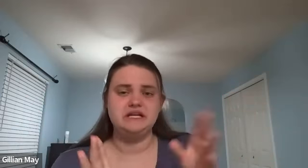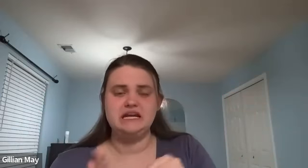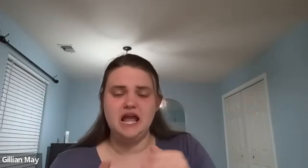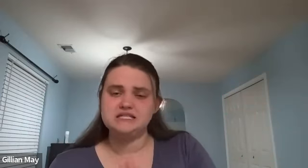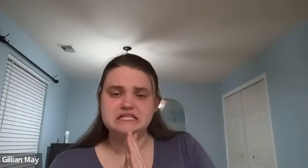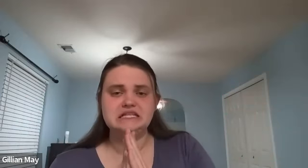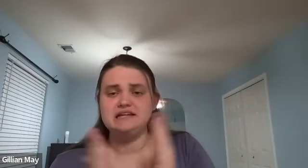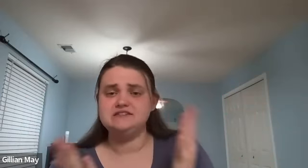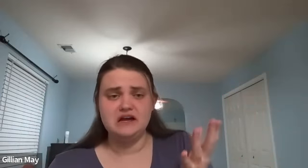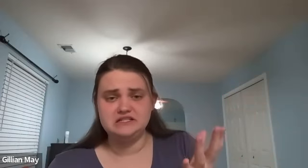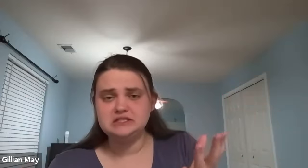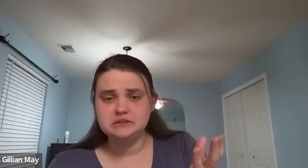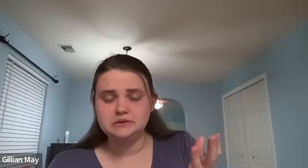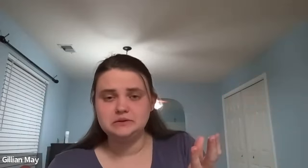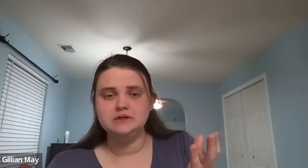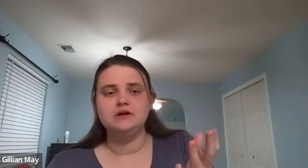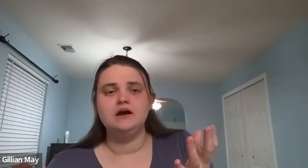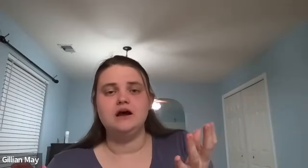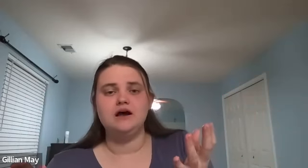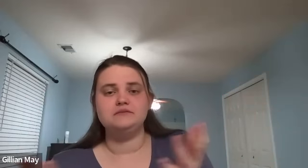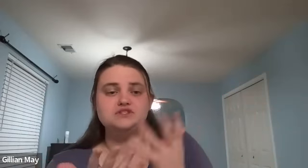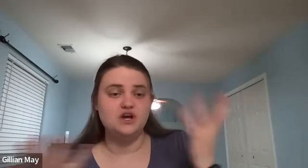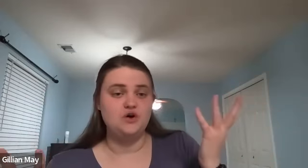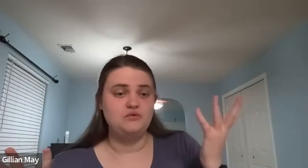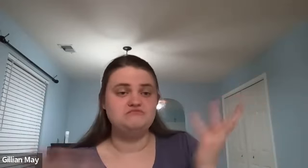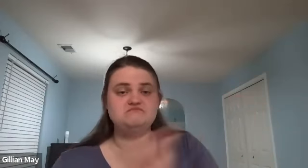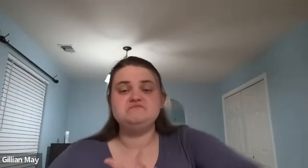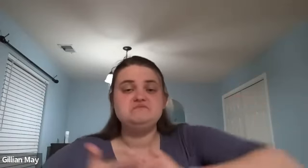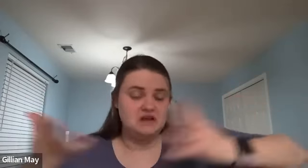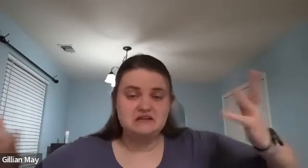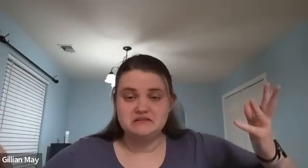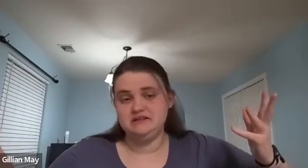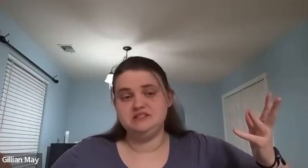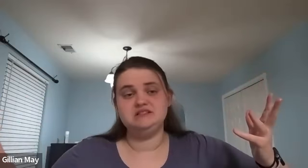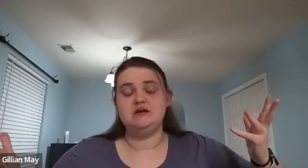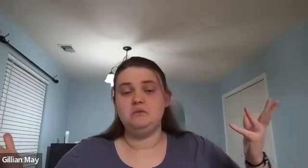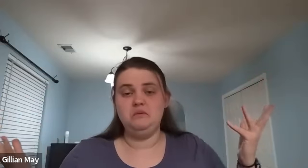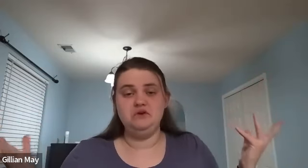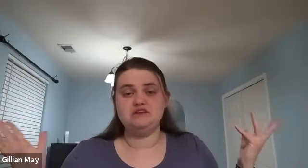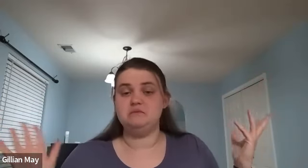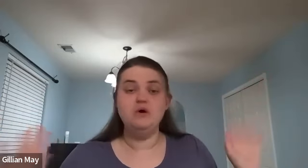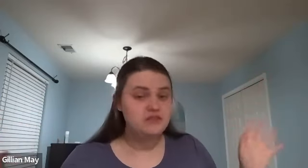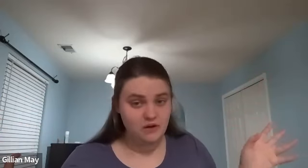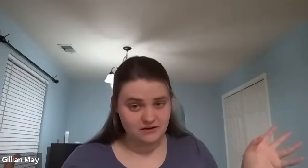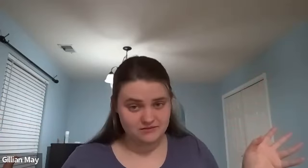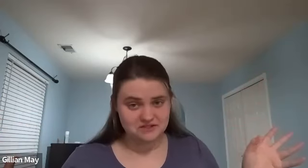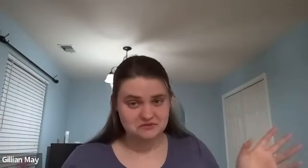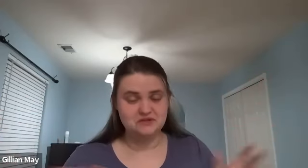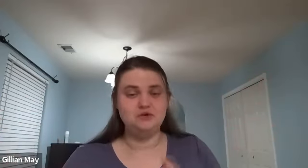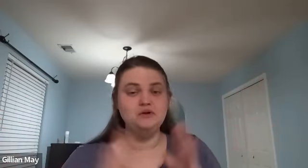in and asking, that's fine too. So like she said, you guys are more than welcome to. You will not